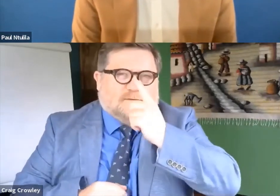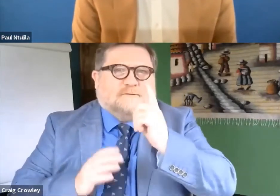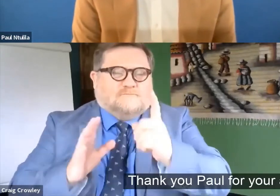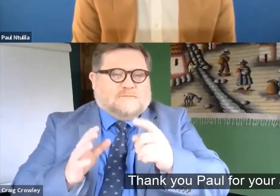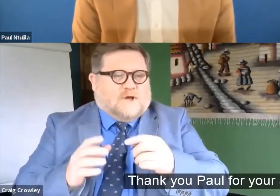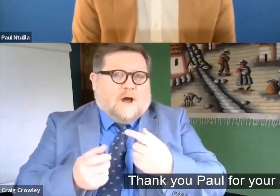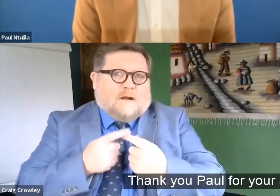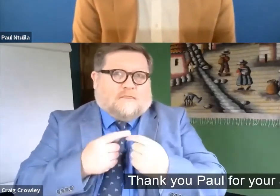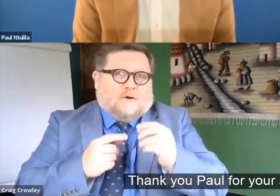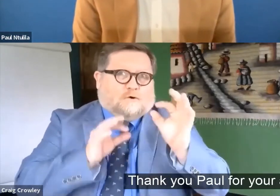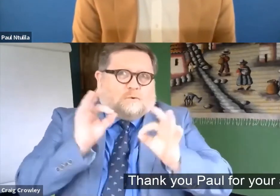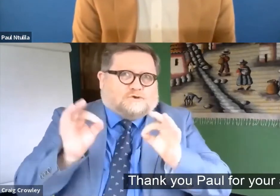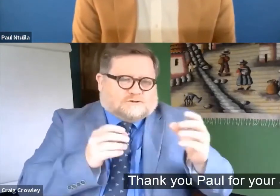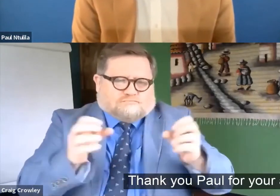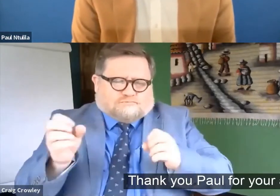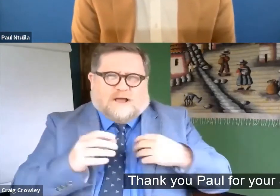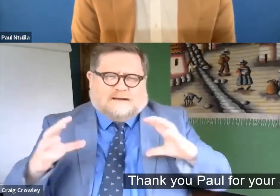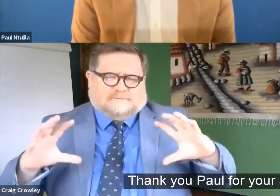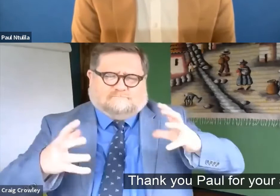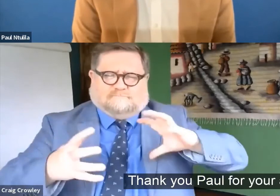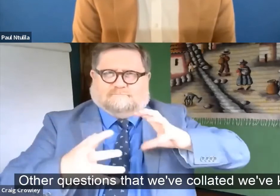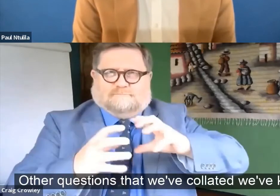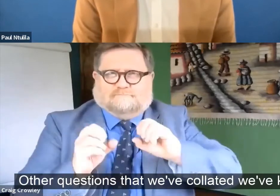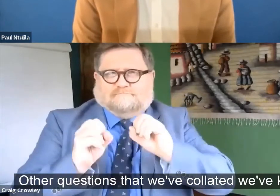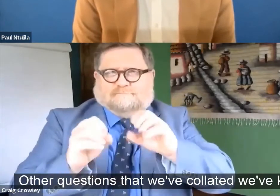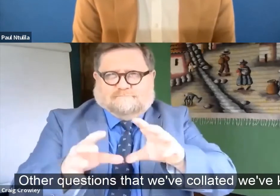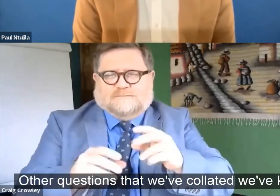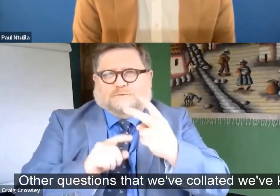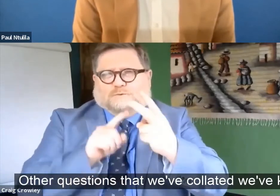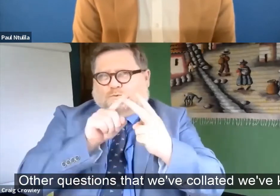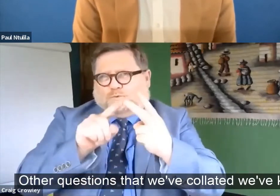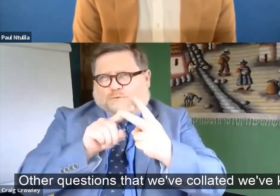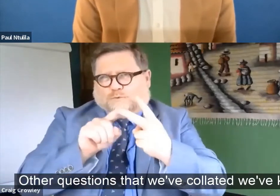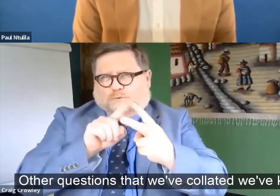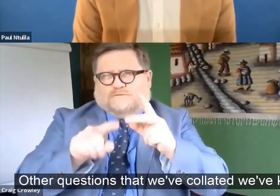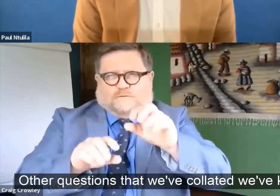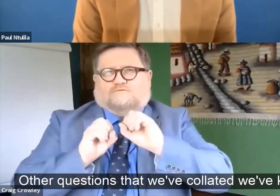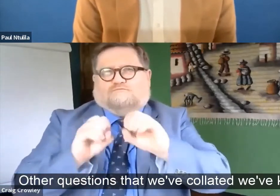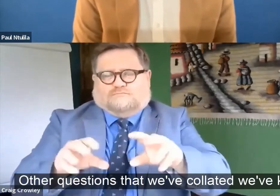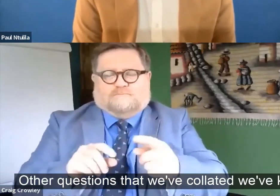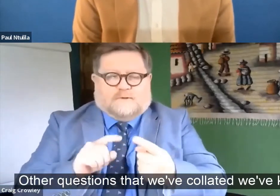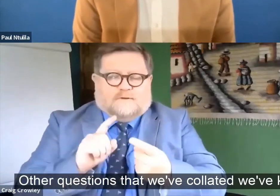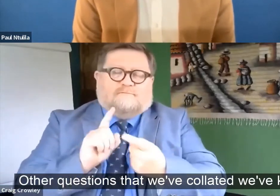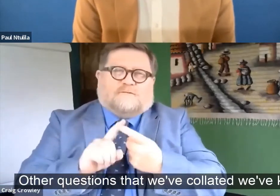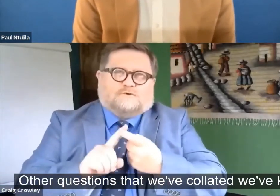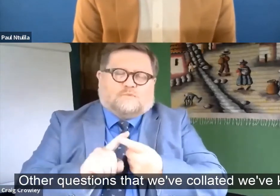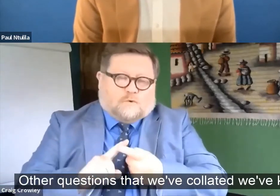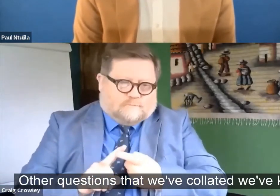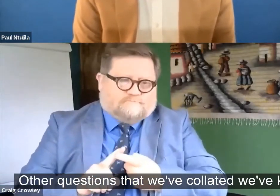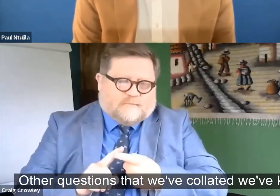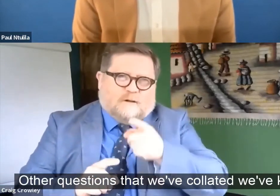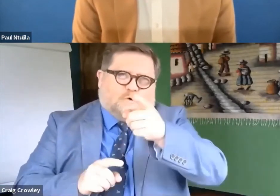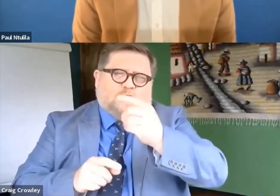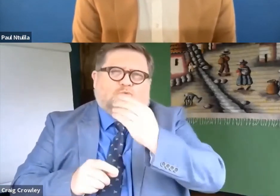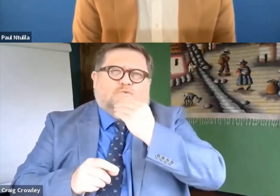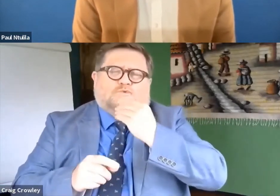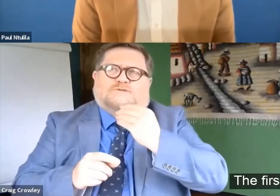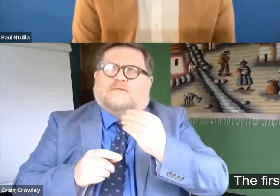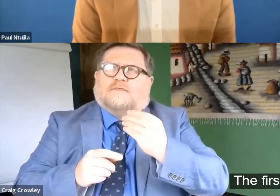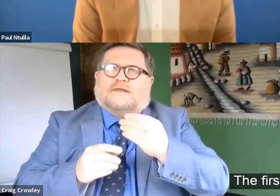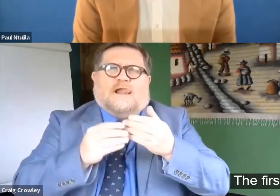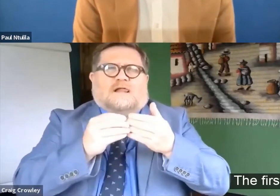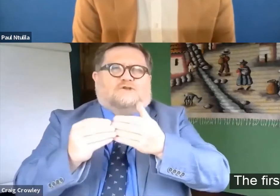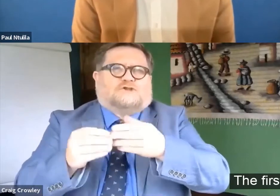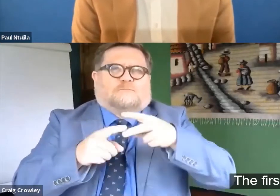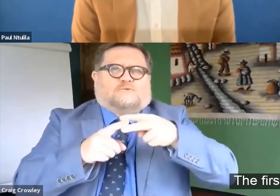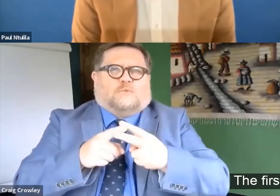Thank you, Paul, for your answers, for your response. Other questions that we've collated, we've kind of condensed into 2 questions for you. The first